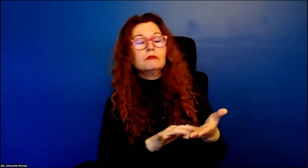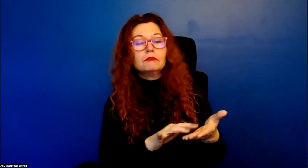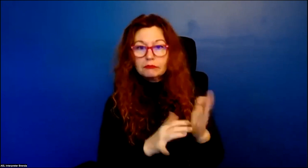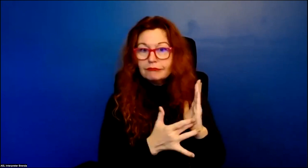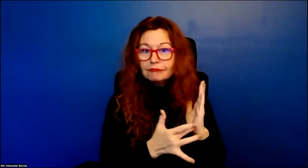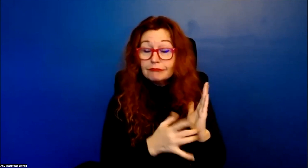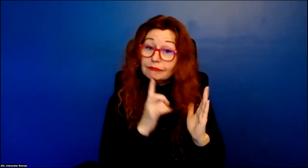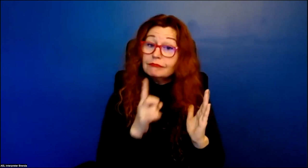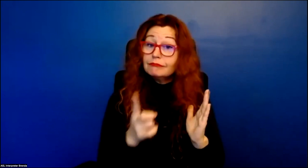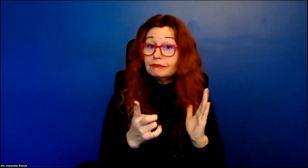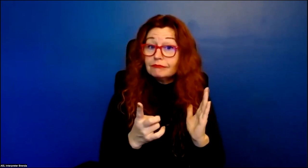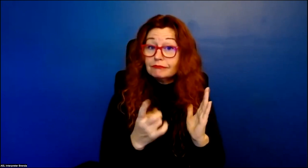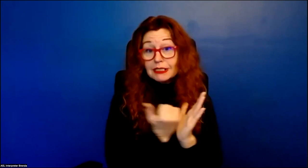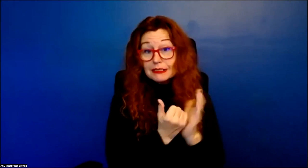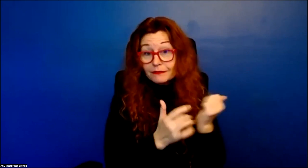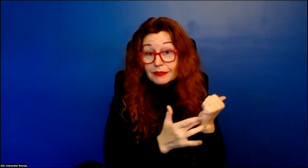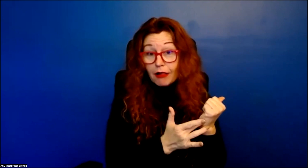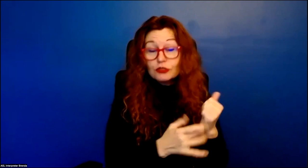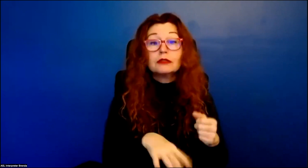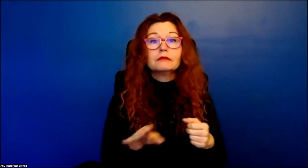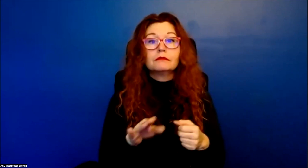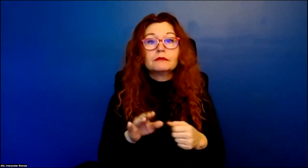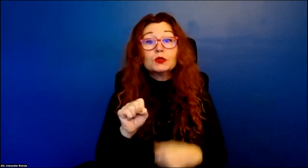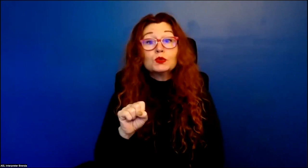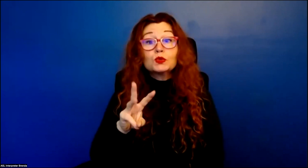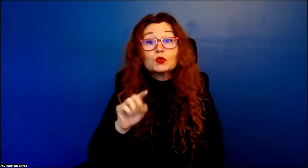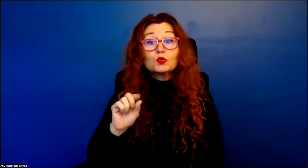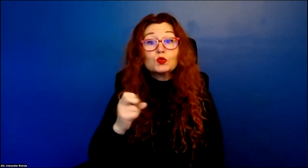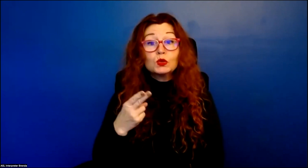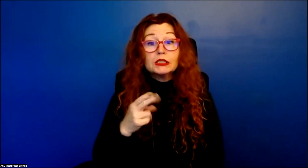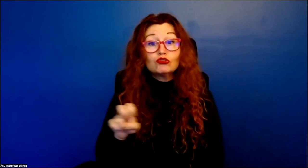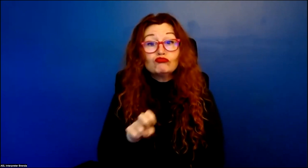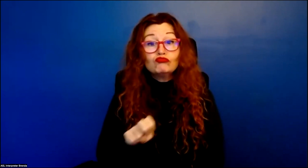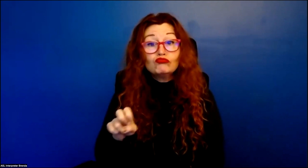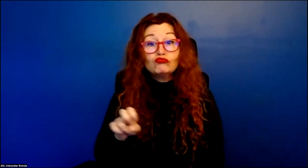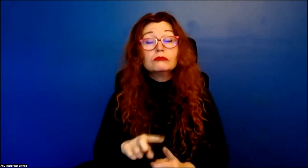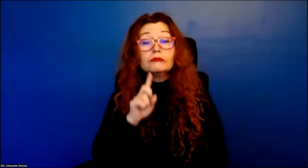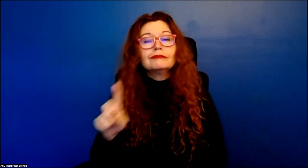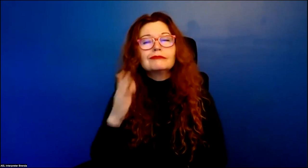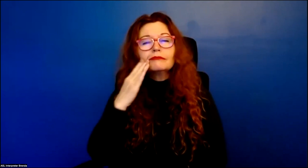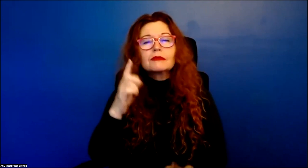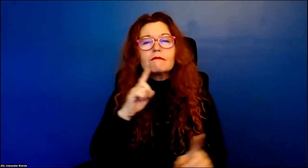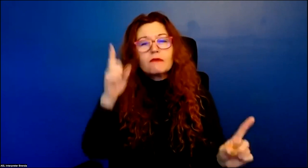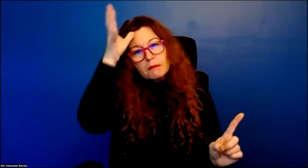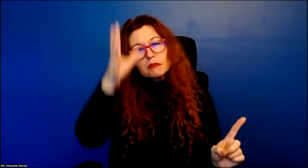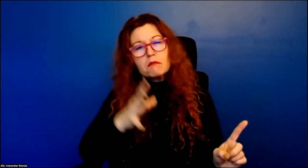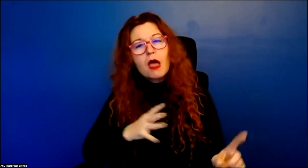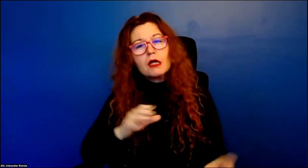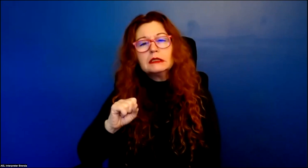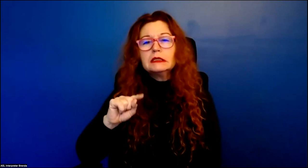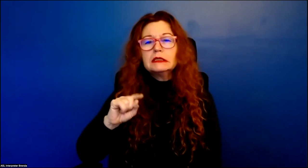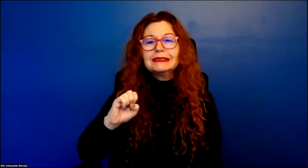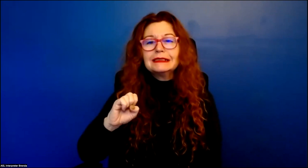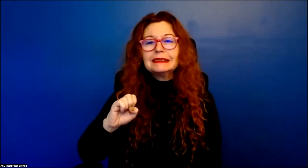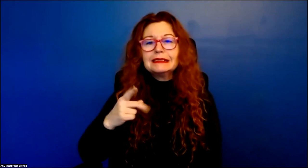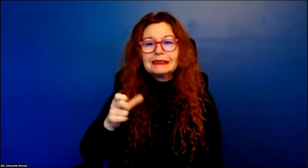technology. You have these switches. So Stephen Hawking, he had a switch that he could just use his cheek to